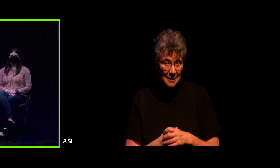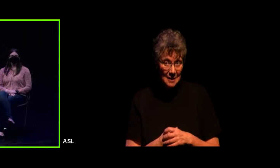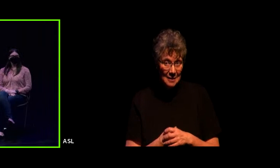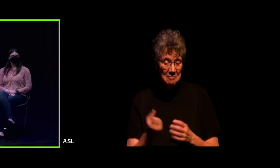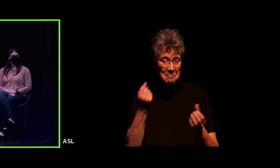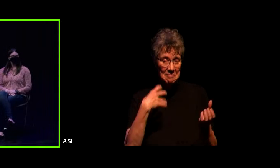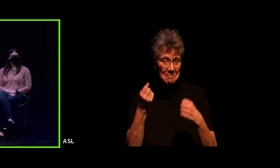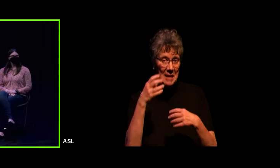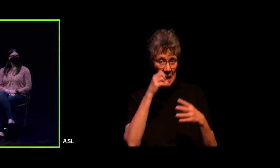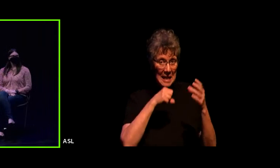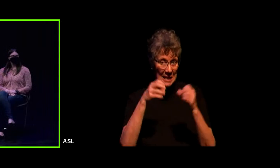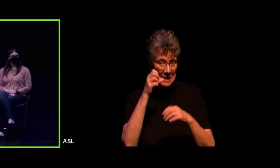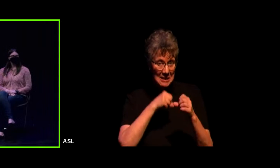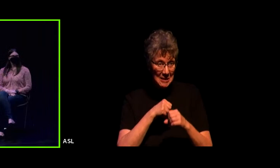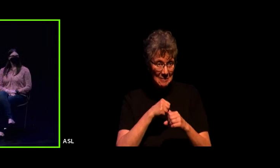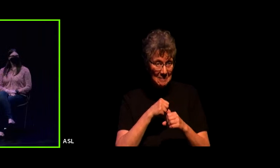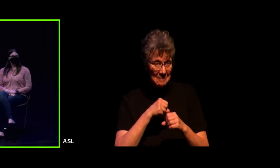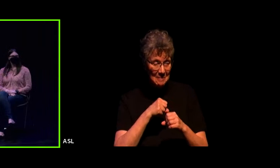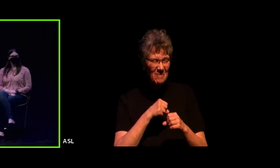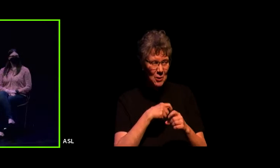Anyone want to gander? Anyone?